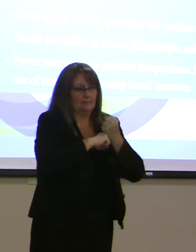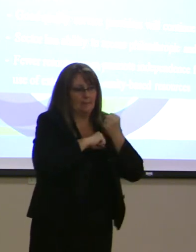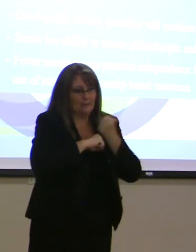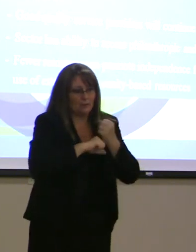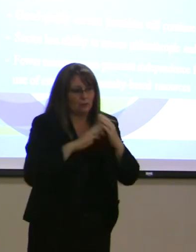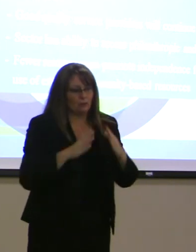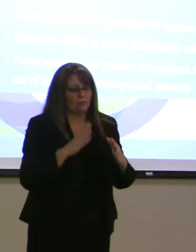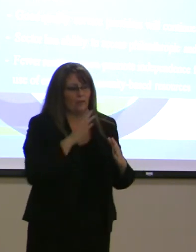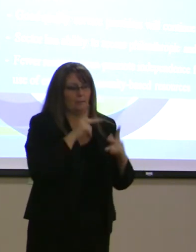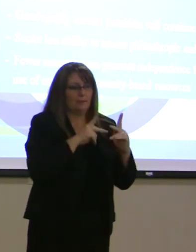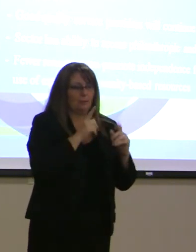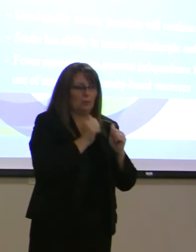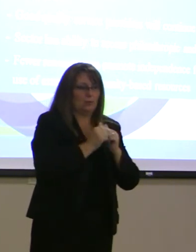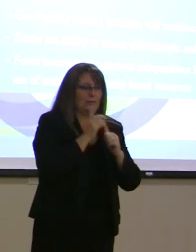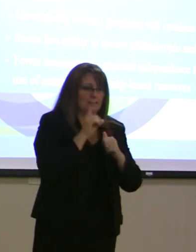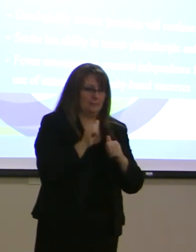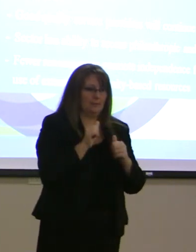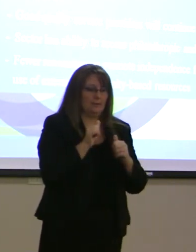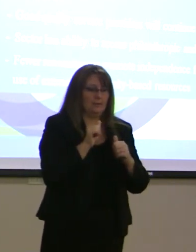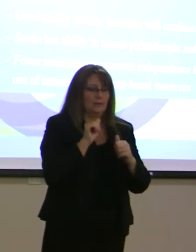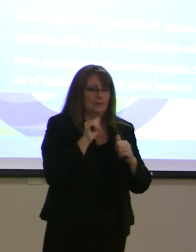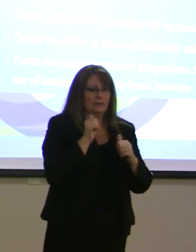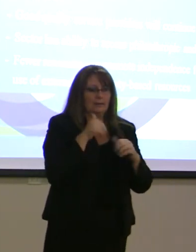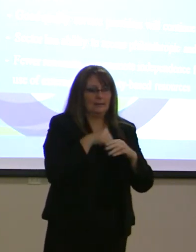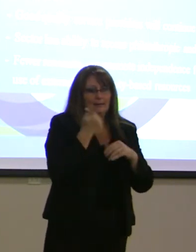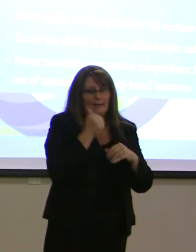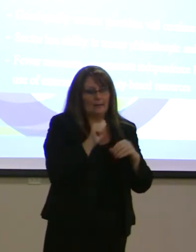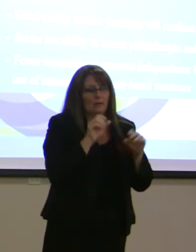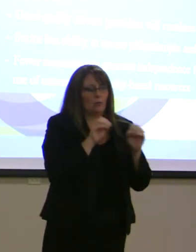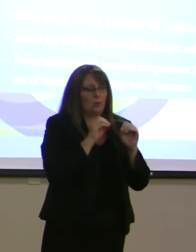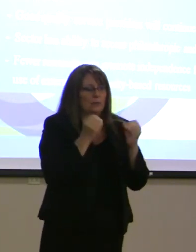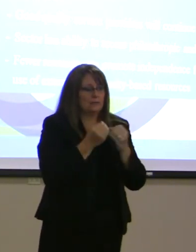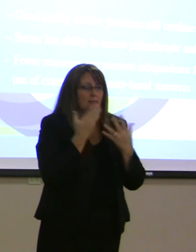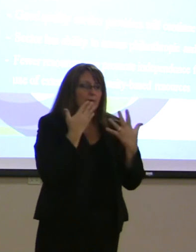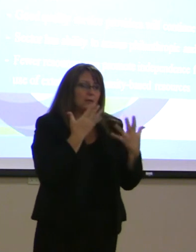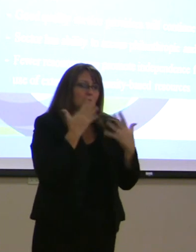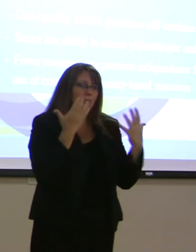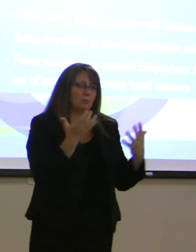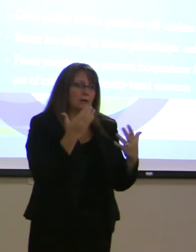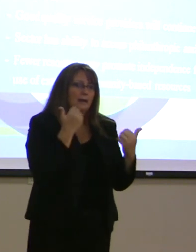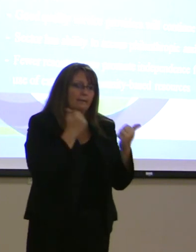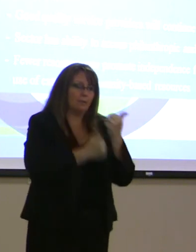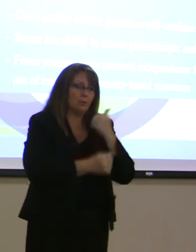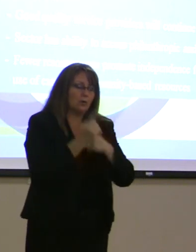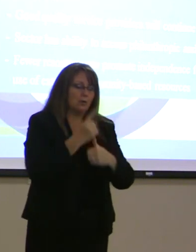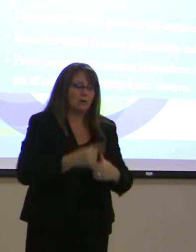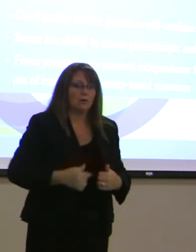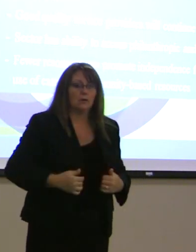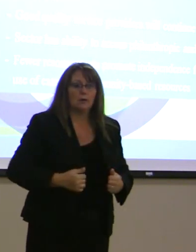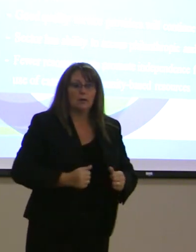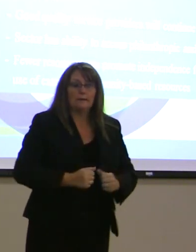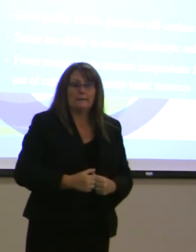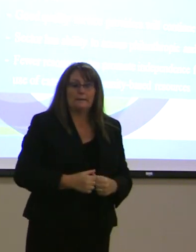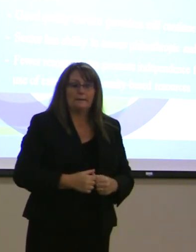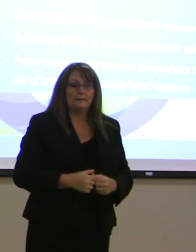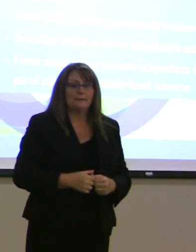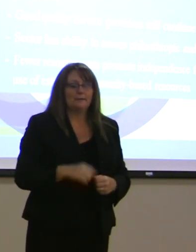of people with disabilities and the organisations that serve them. So thank you very much, everybody.